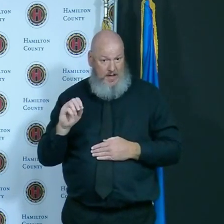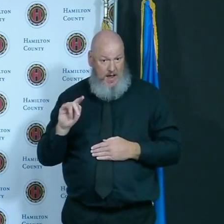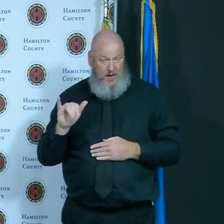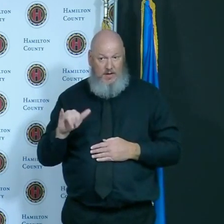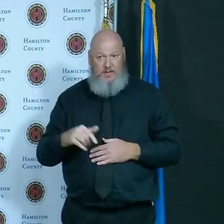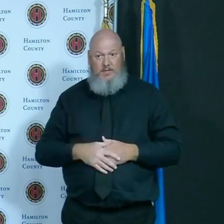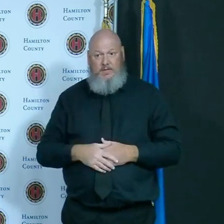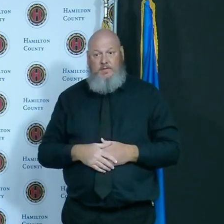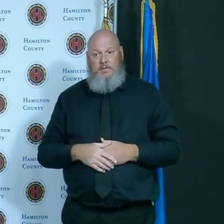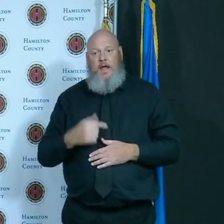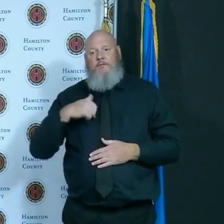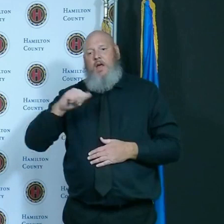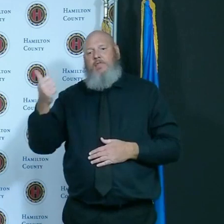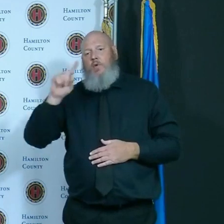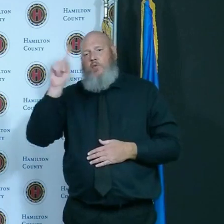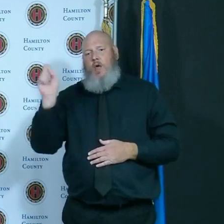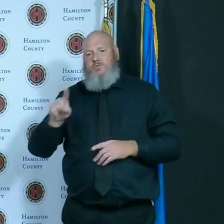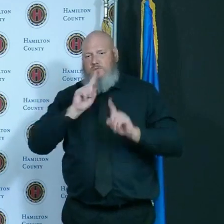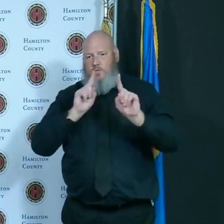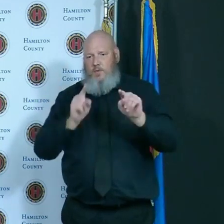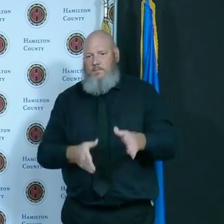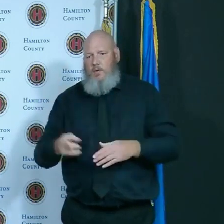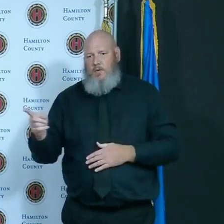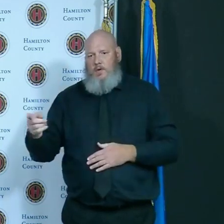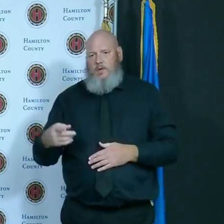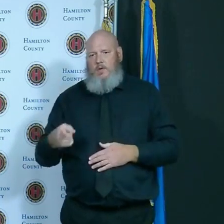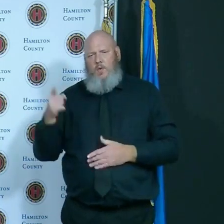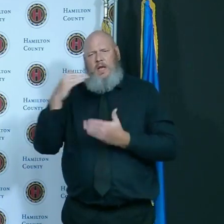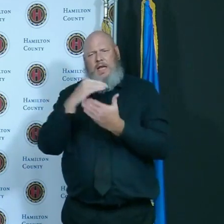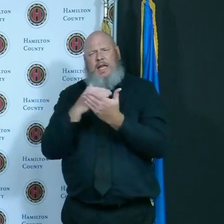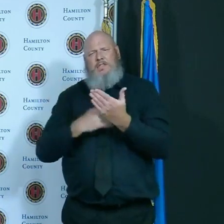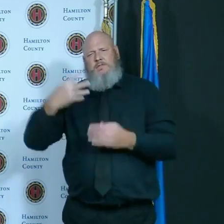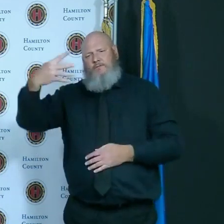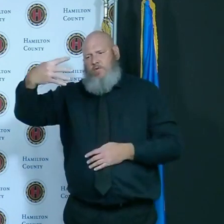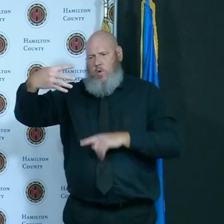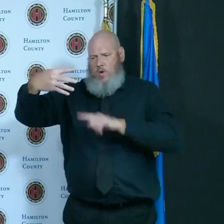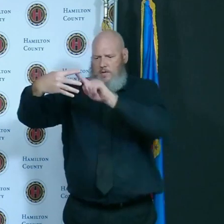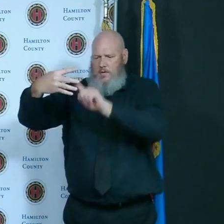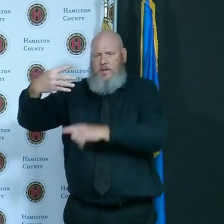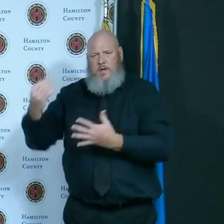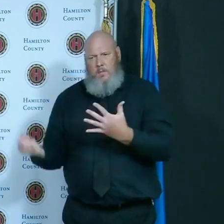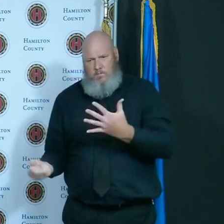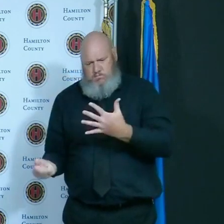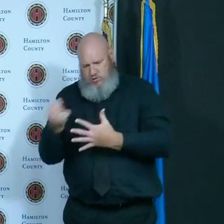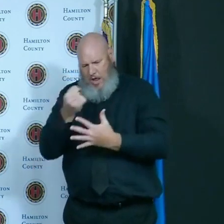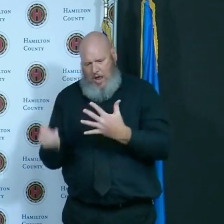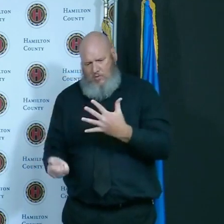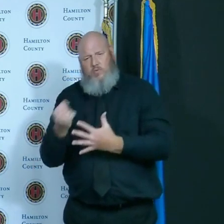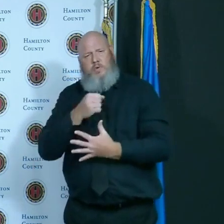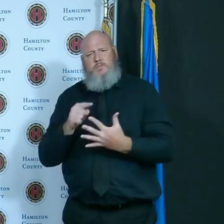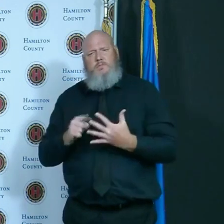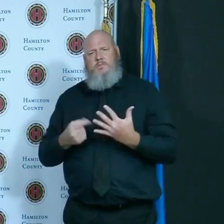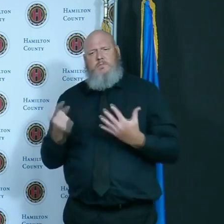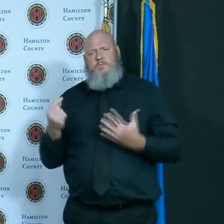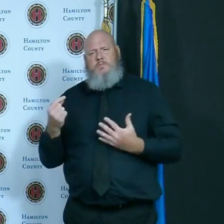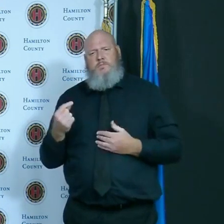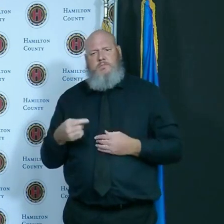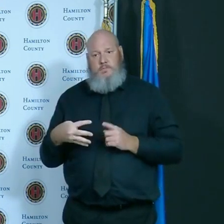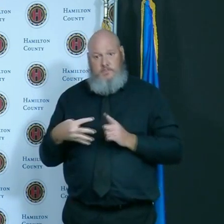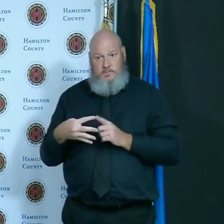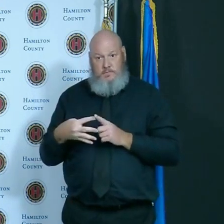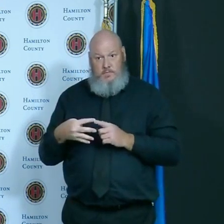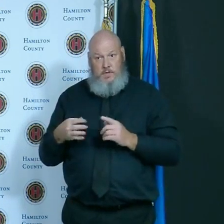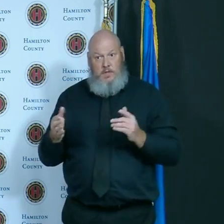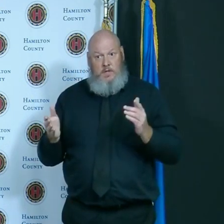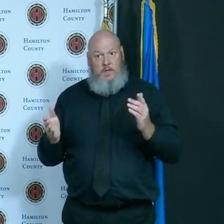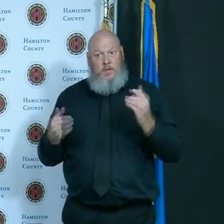guys listed, and the 4th one was support for small and medium-sized businesses. Could you speak to, if you can spend it